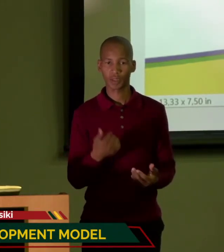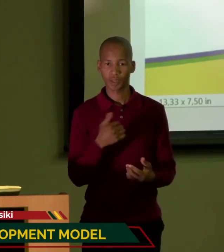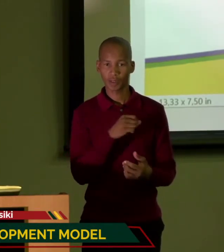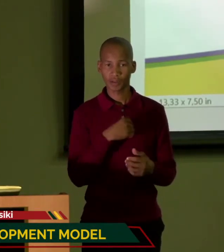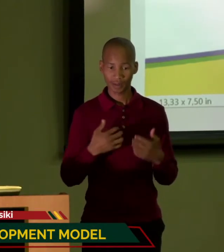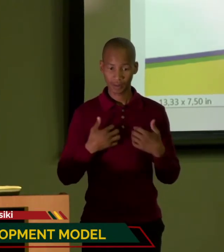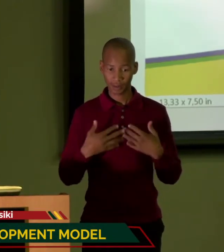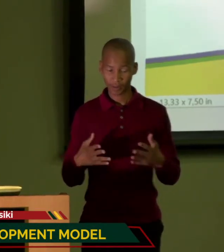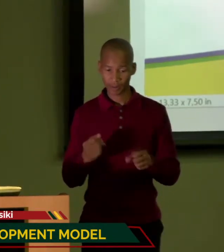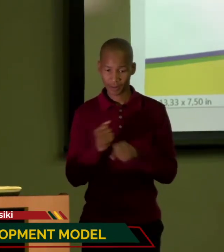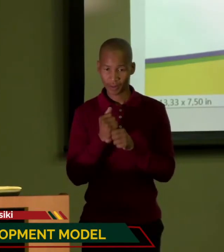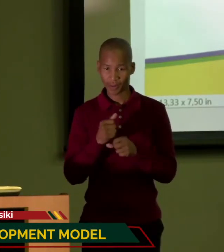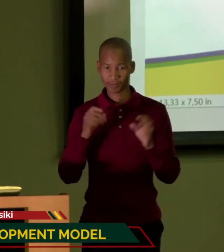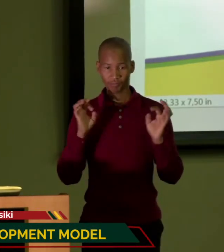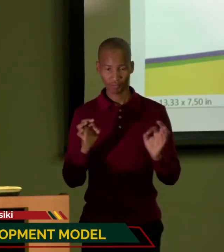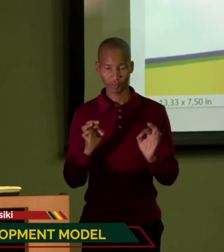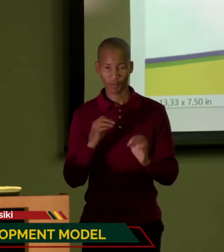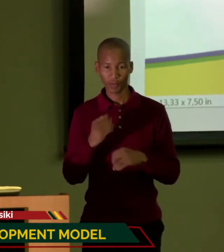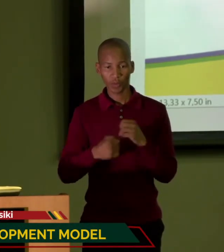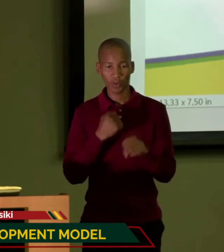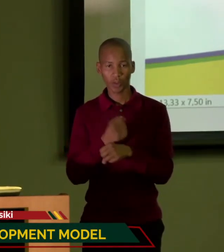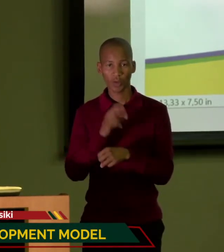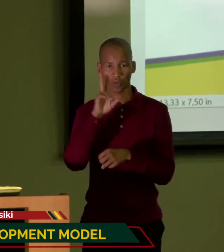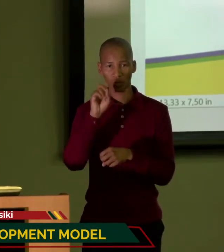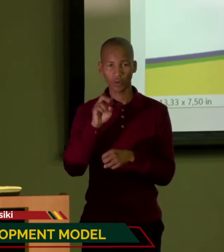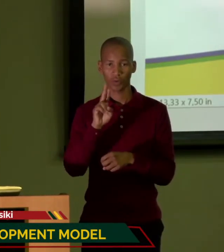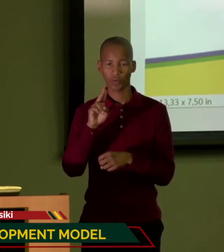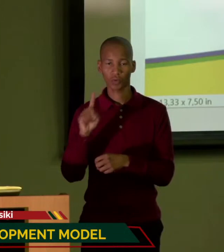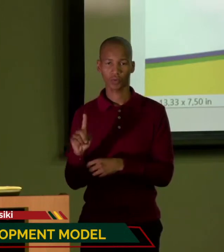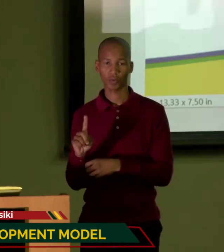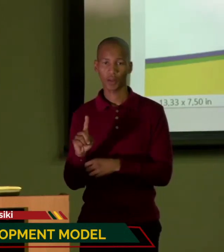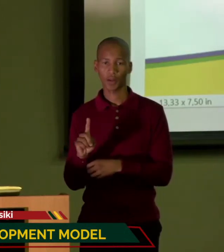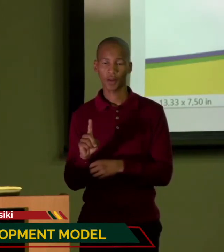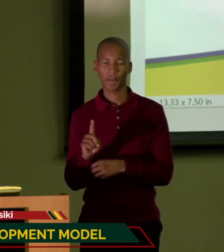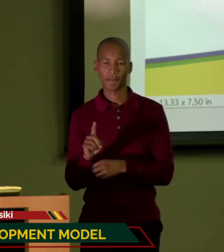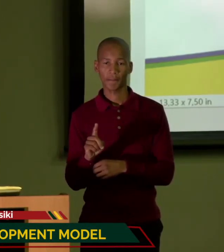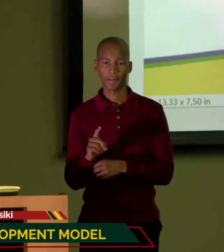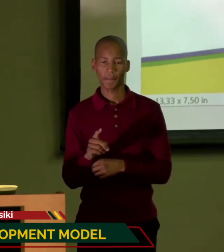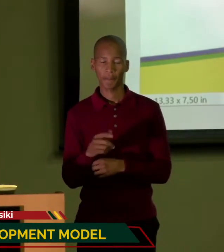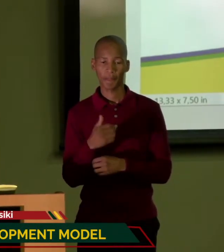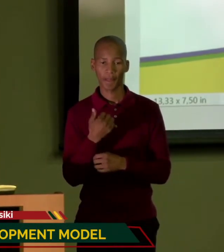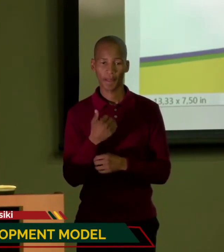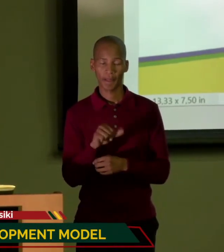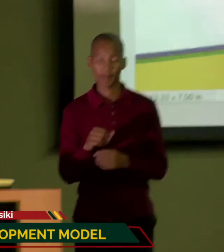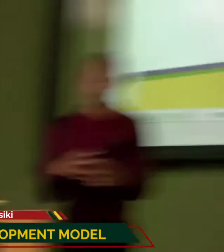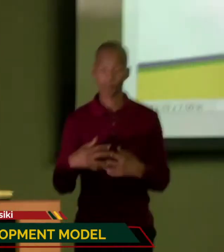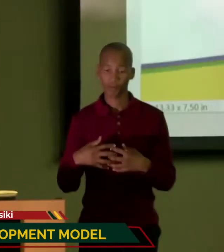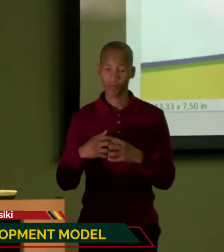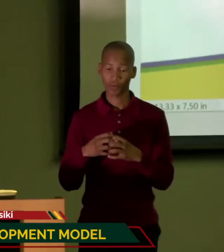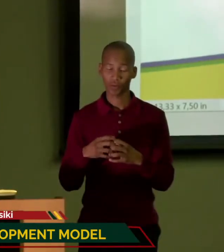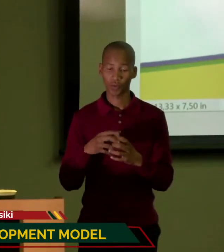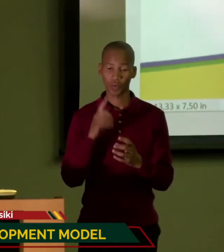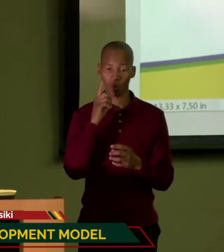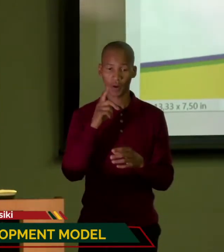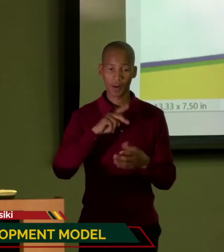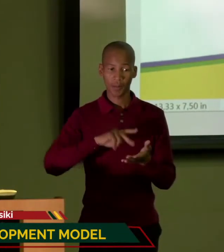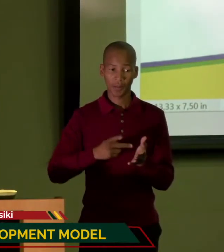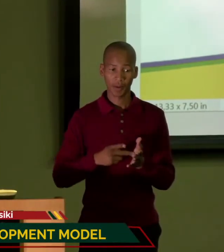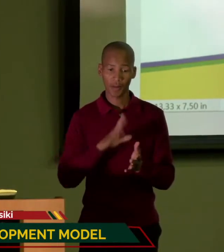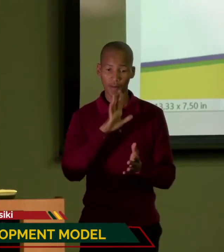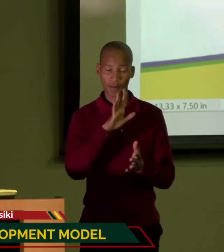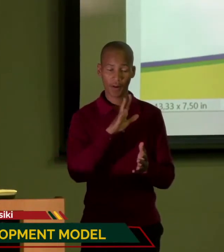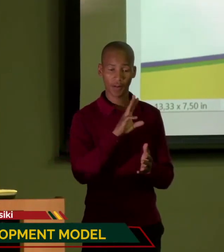kahle 2021. Then endorsement of the one plan by the 5 LMs. Xa